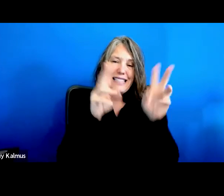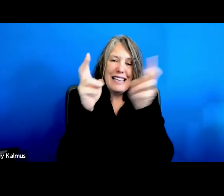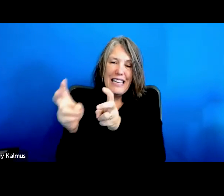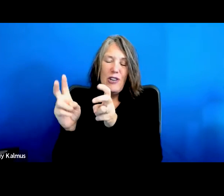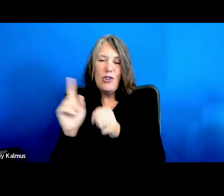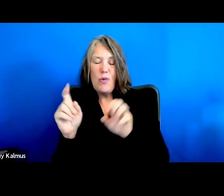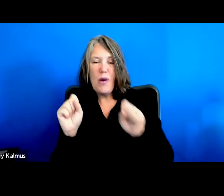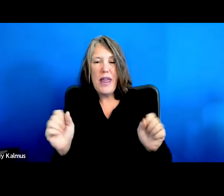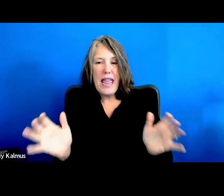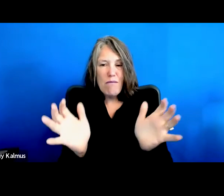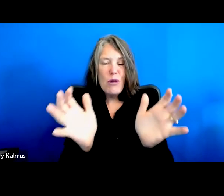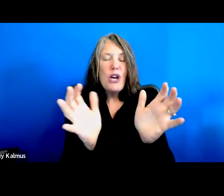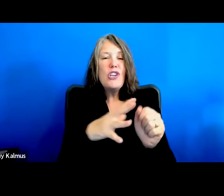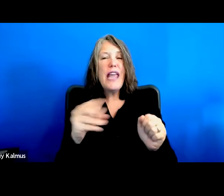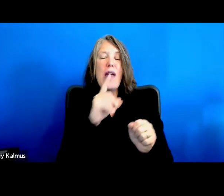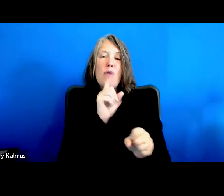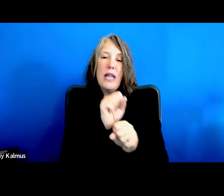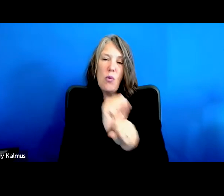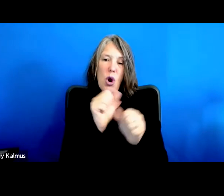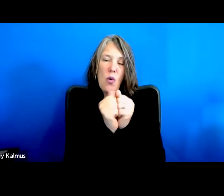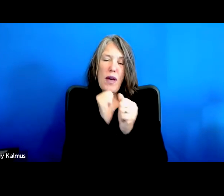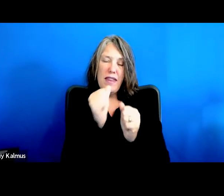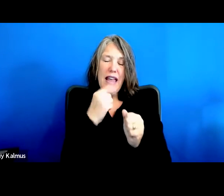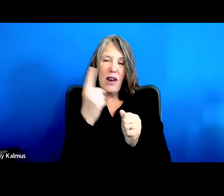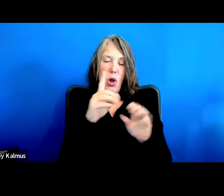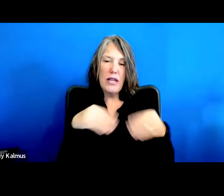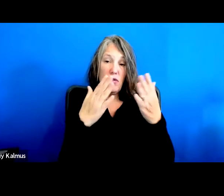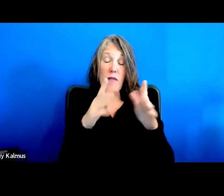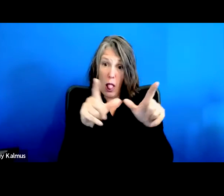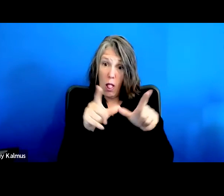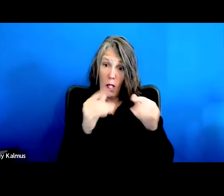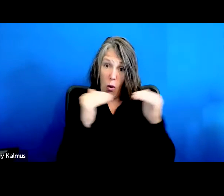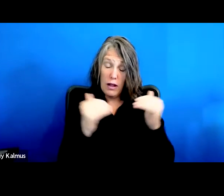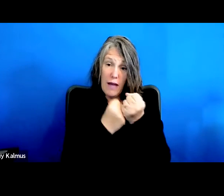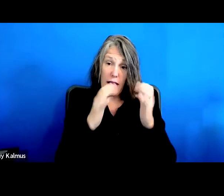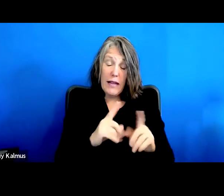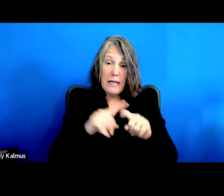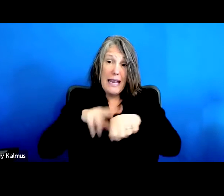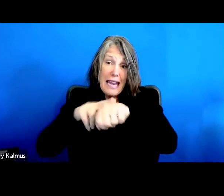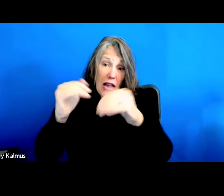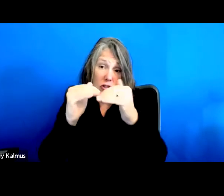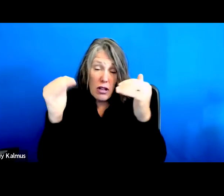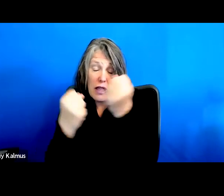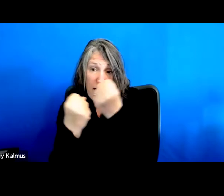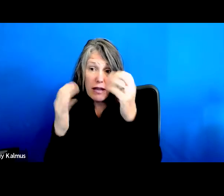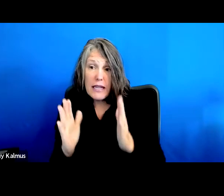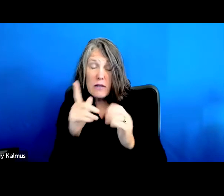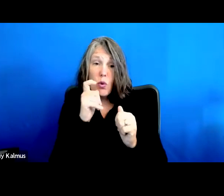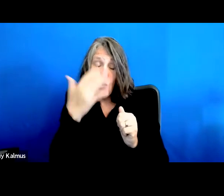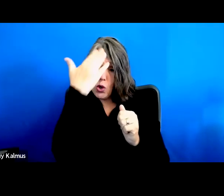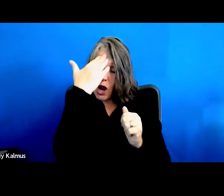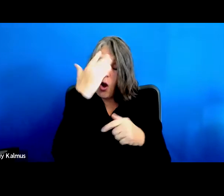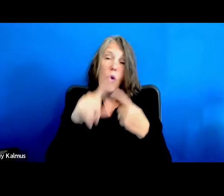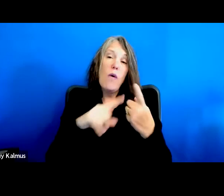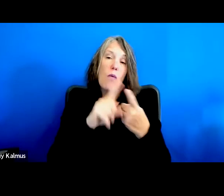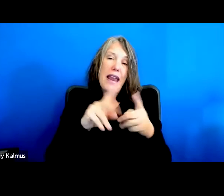and work with not only service provide like local level advocates, but national advocates who will know when,